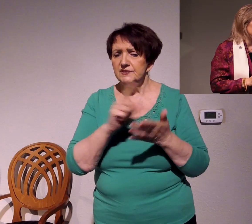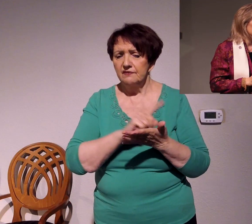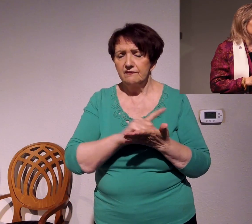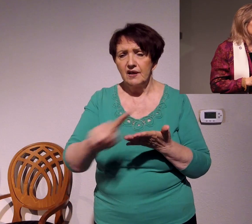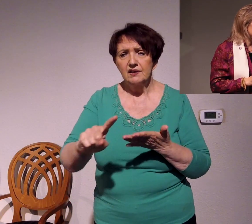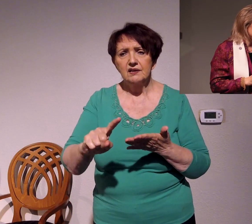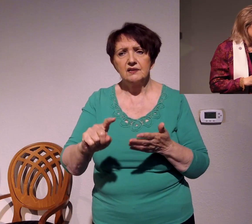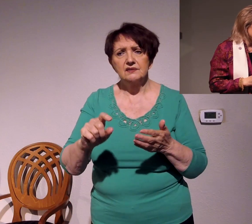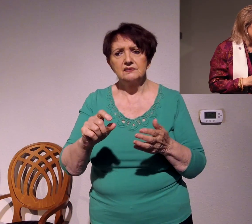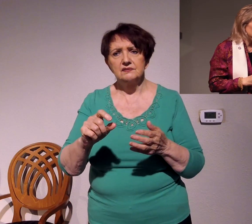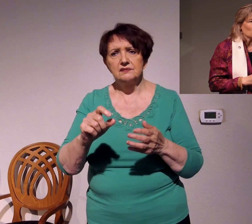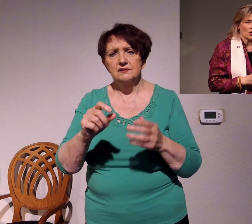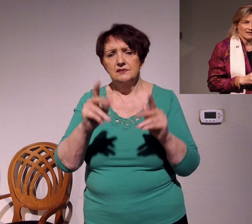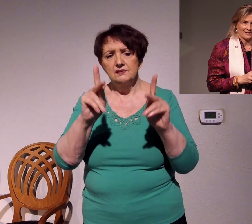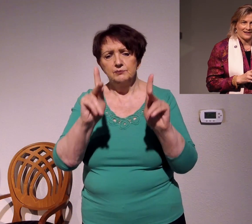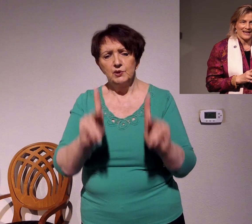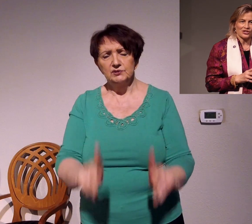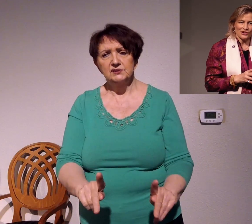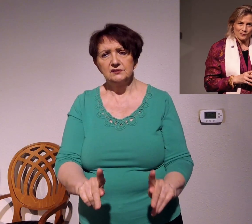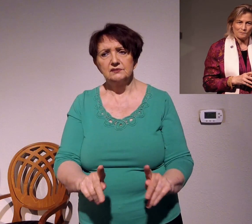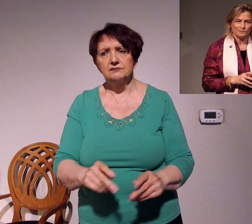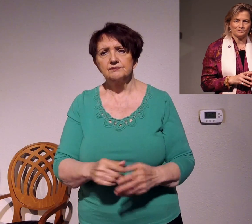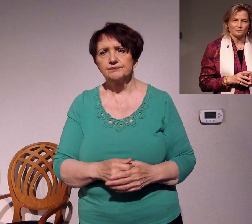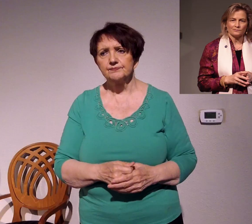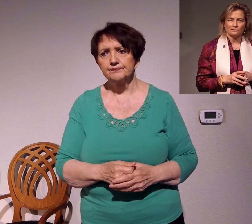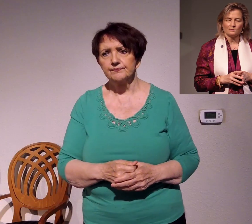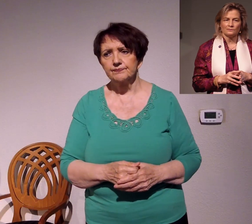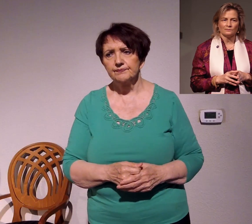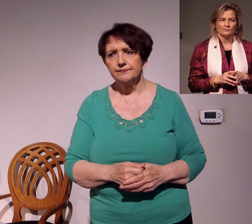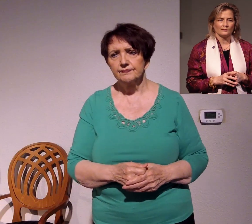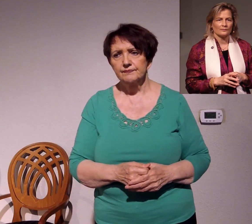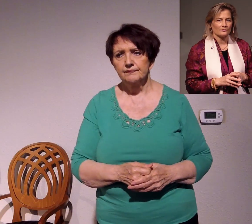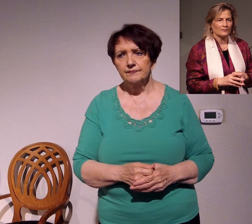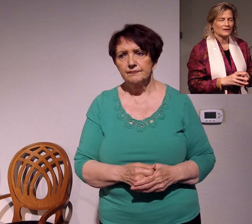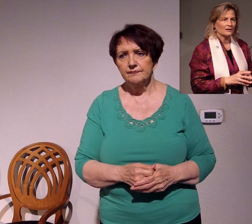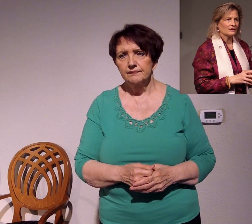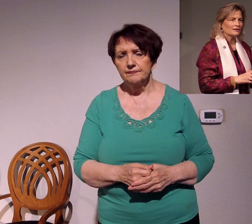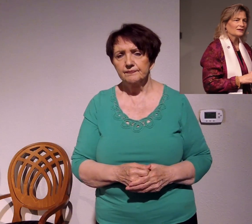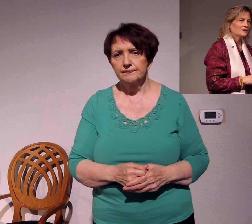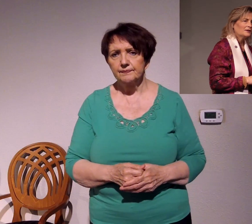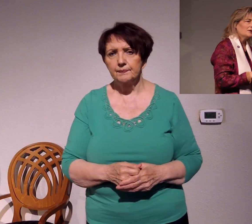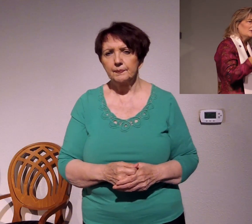divine expression of the one as you?